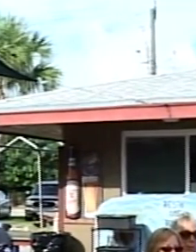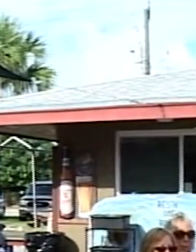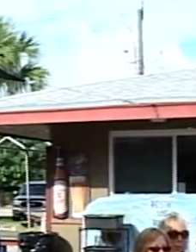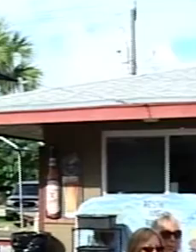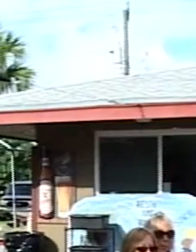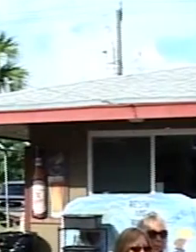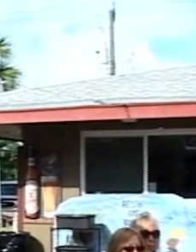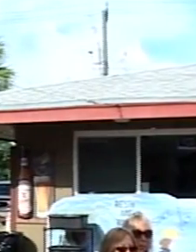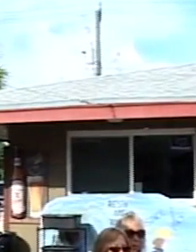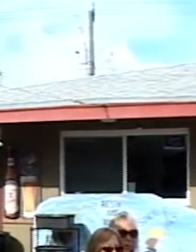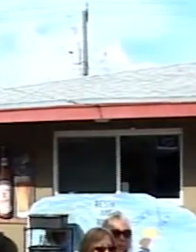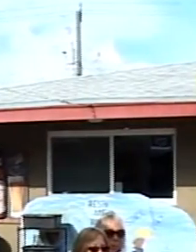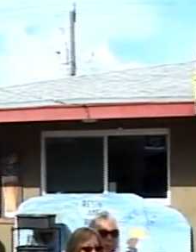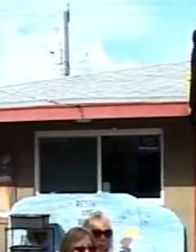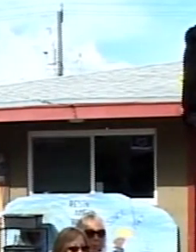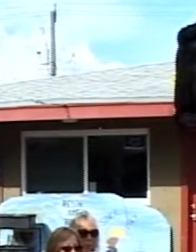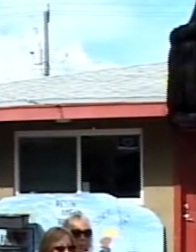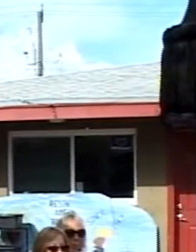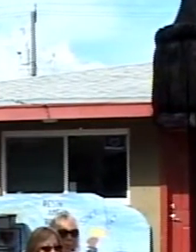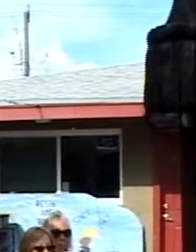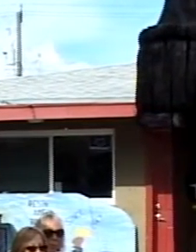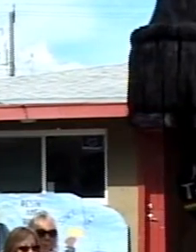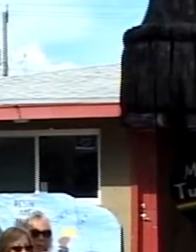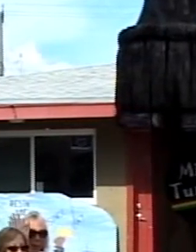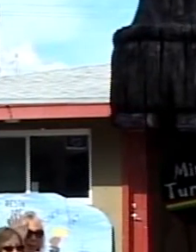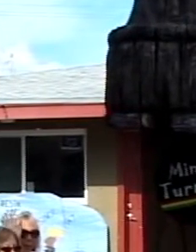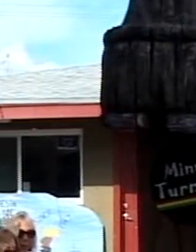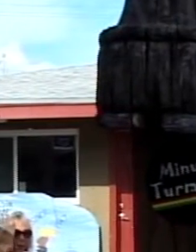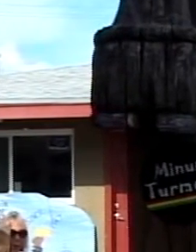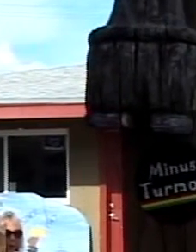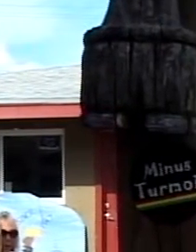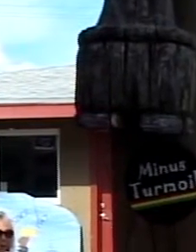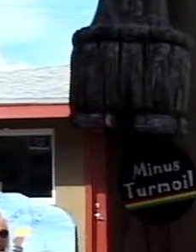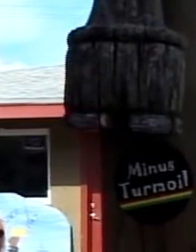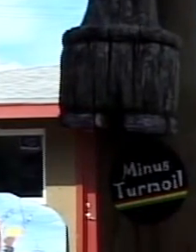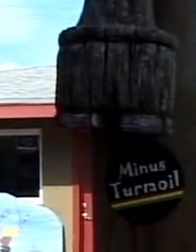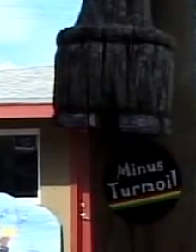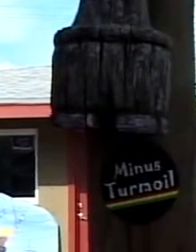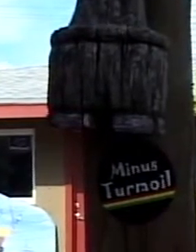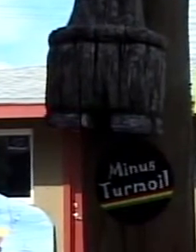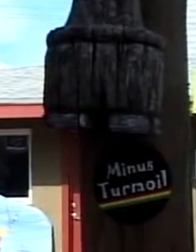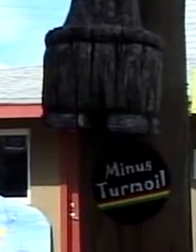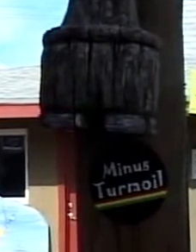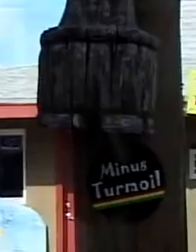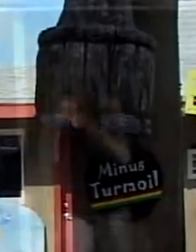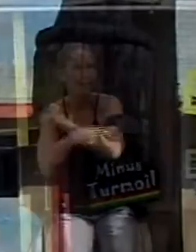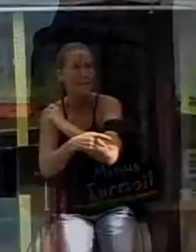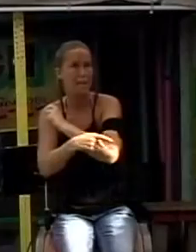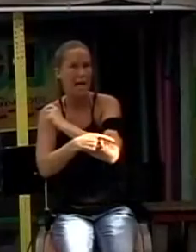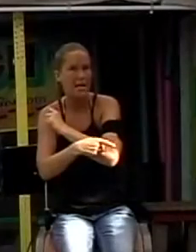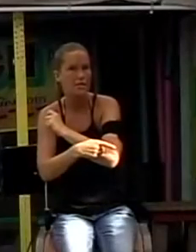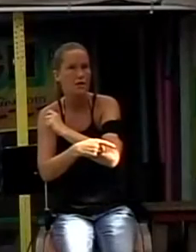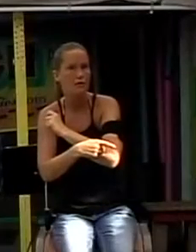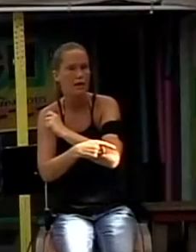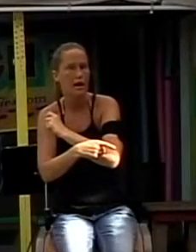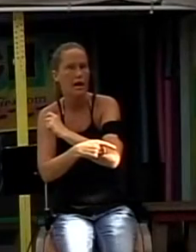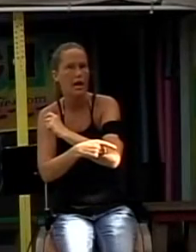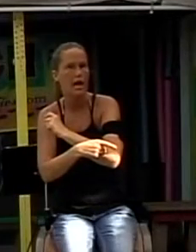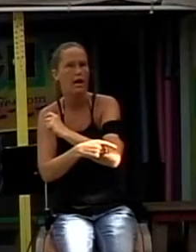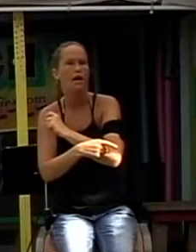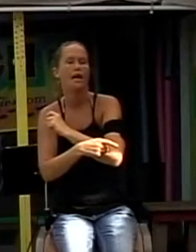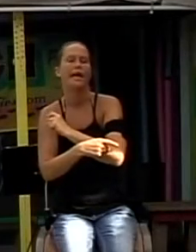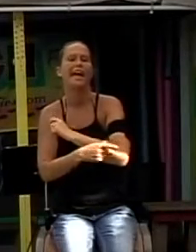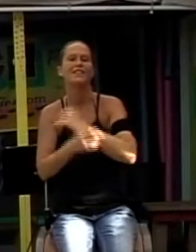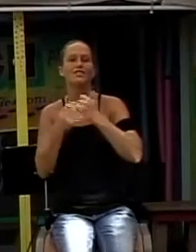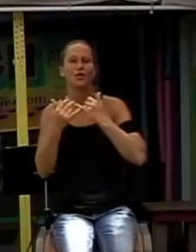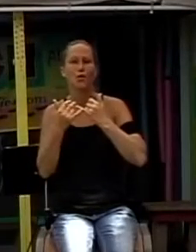raised up into the next life. And then Pentecost. When I was researching this, and I was listening to J.